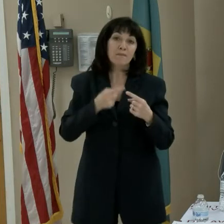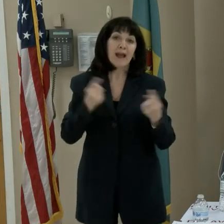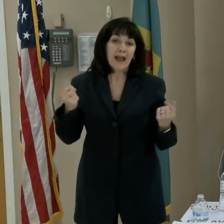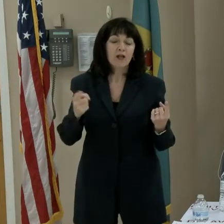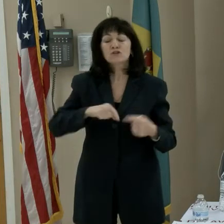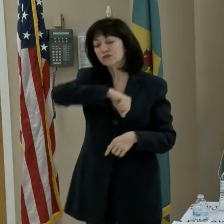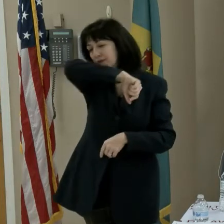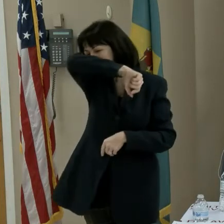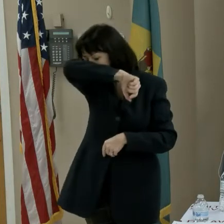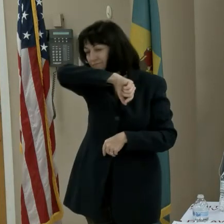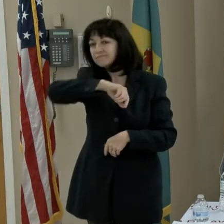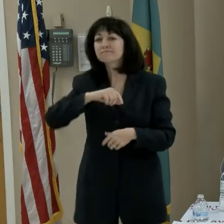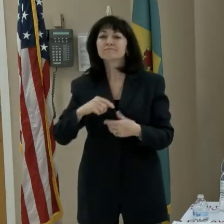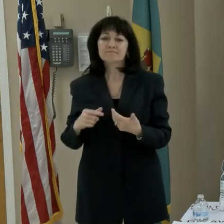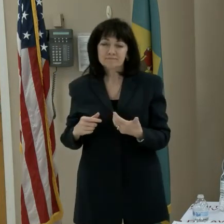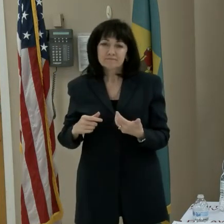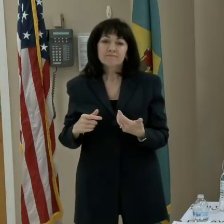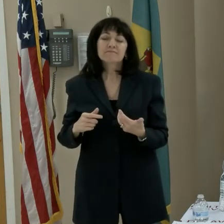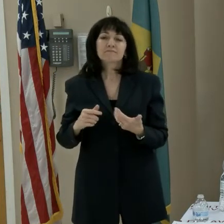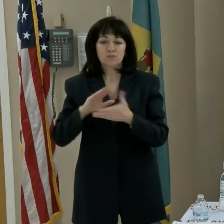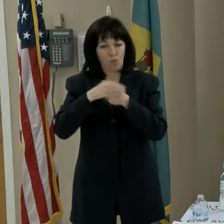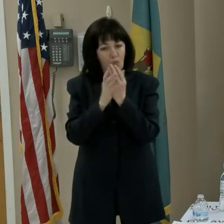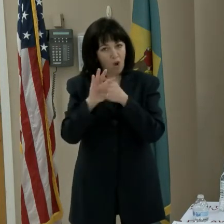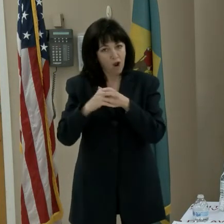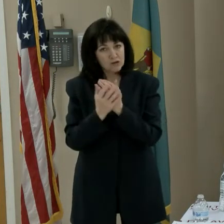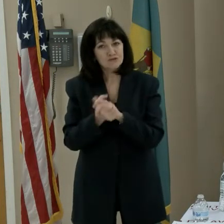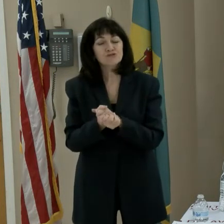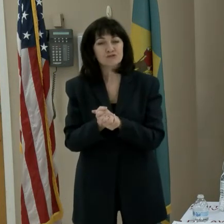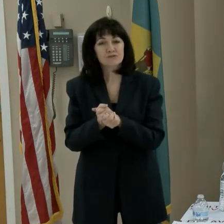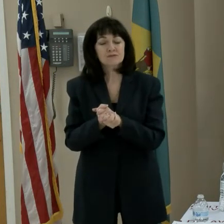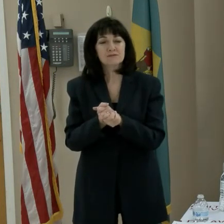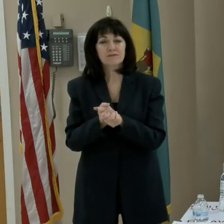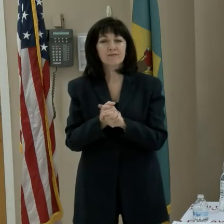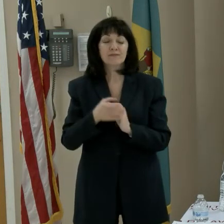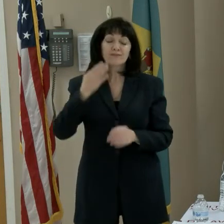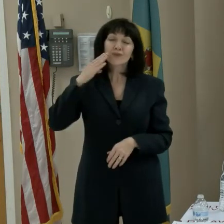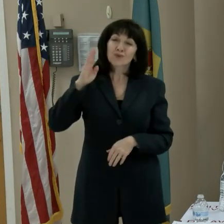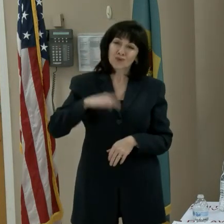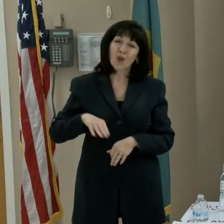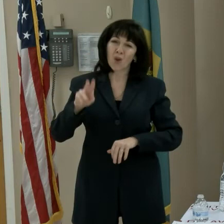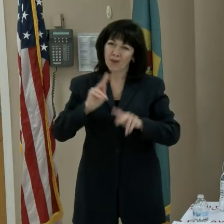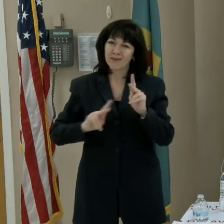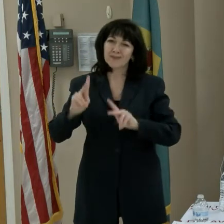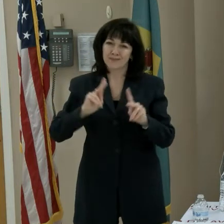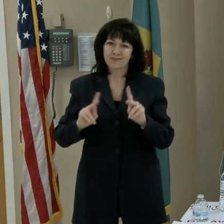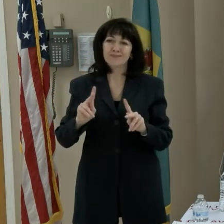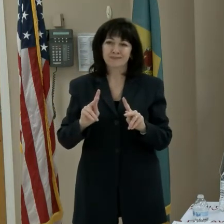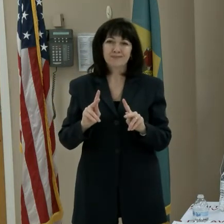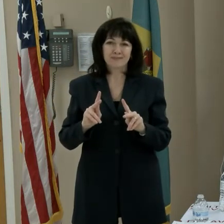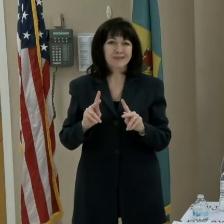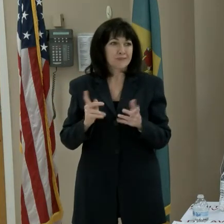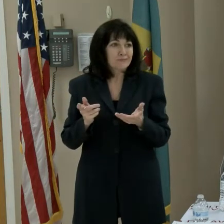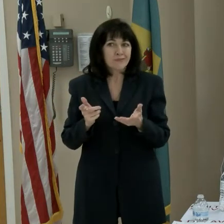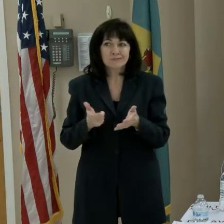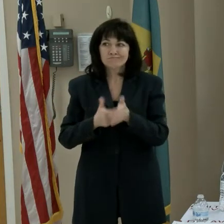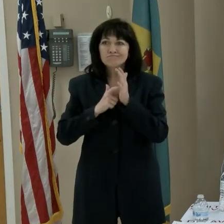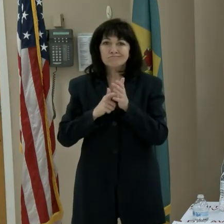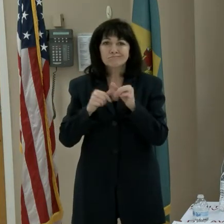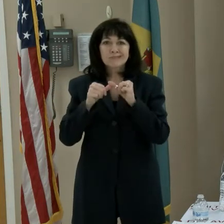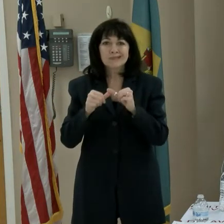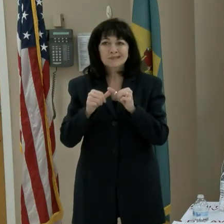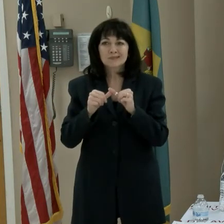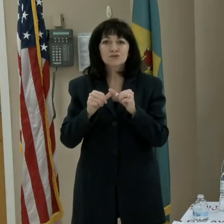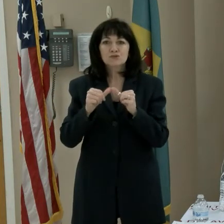your hands afterwards. Yeah, I mean, we know that people are, going to need to continue to go to some public places to get